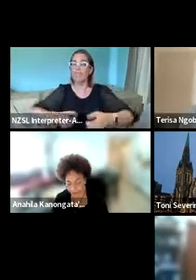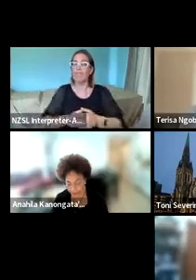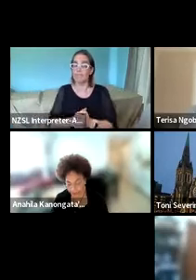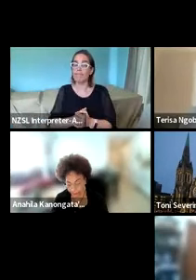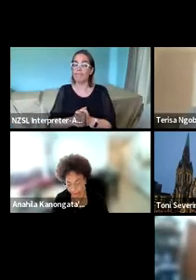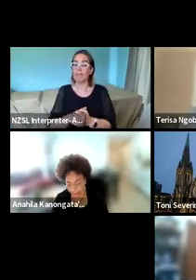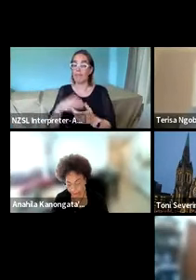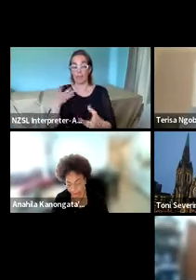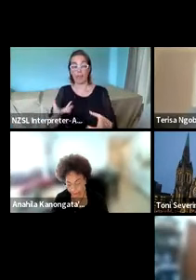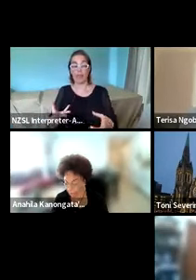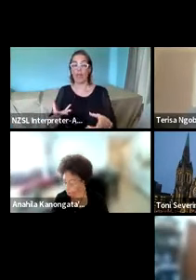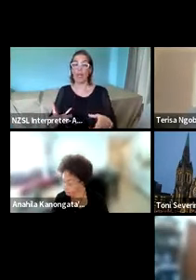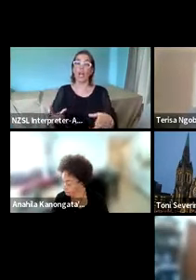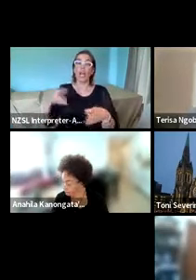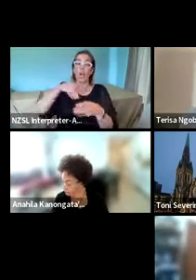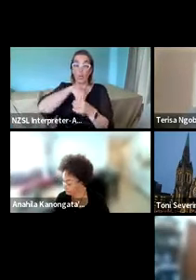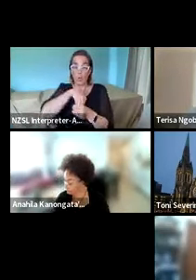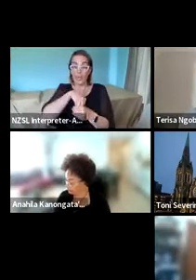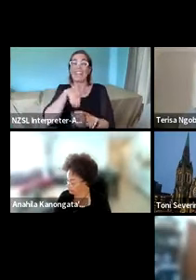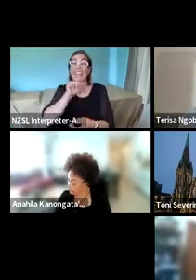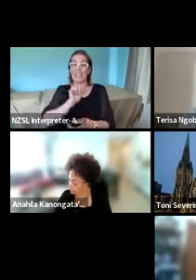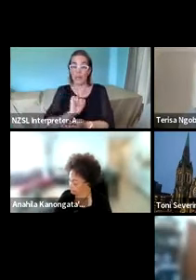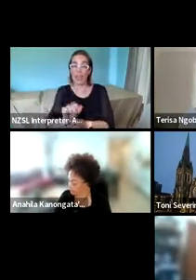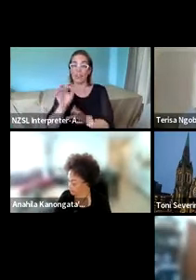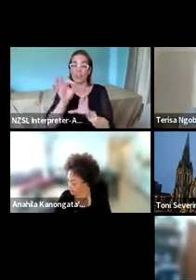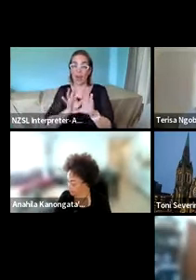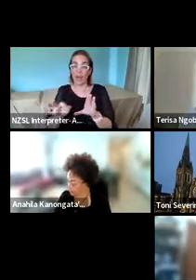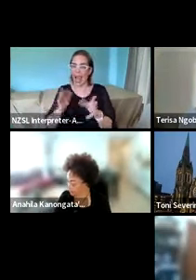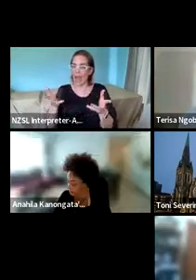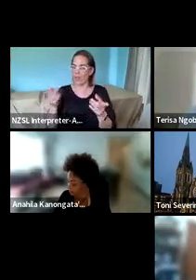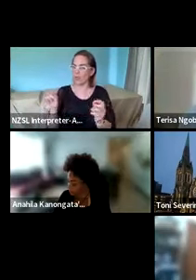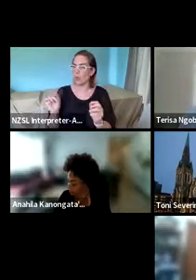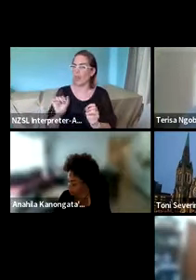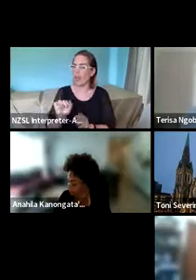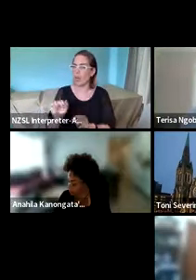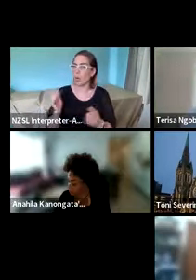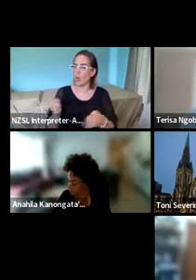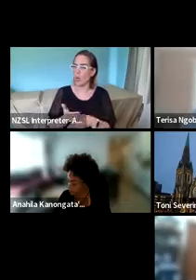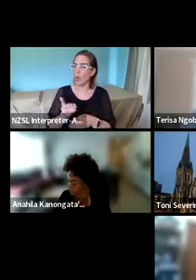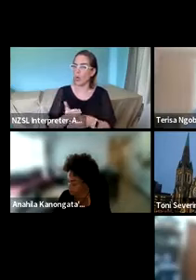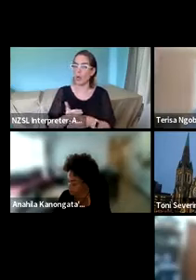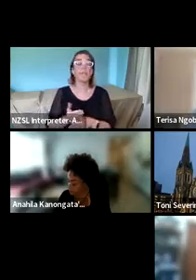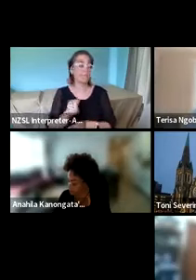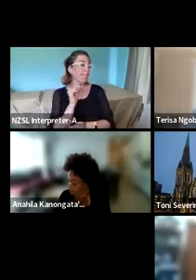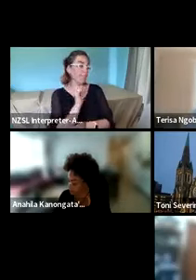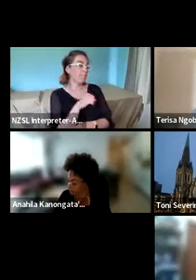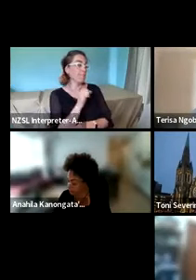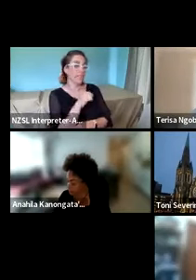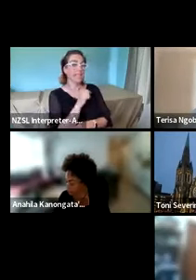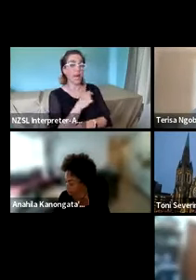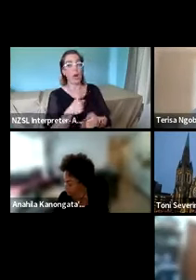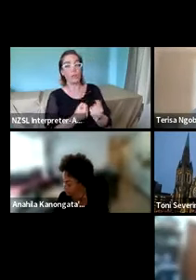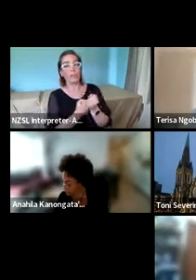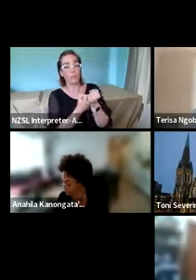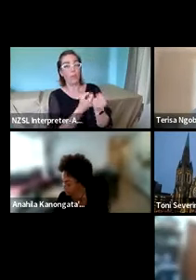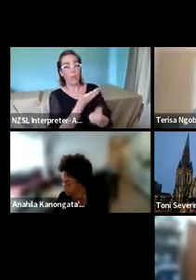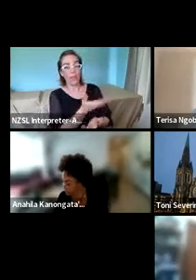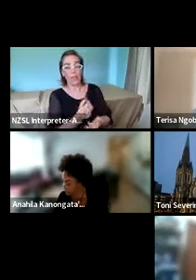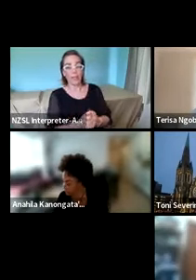that into the design of how they do their work. Yes, I would be in support of that, and also